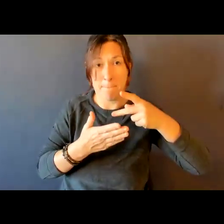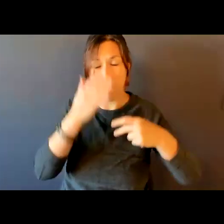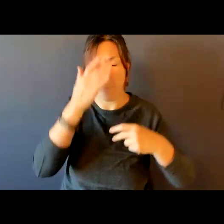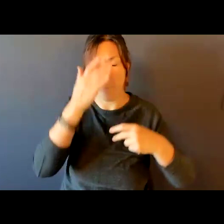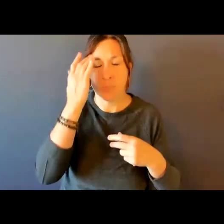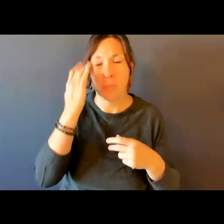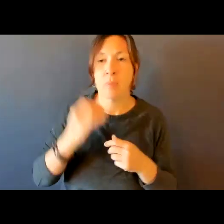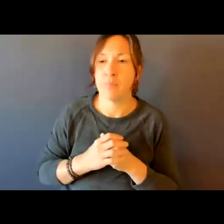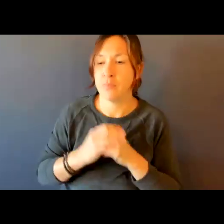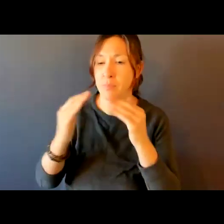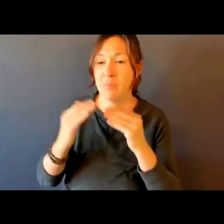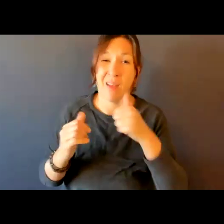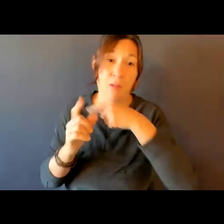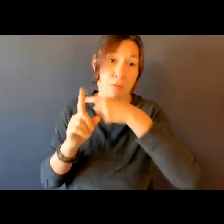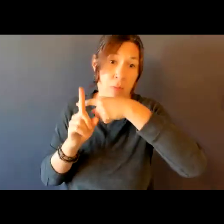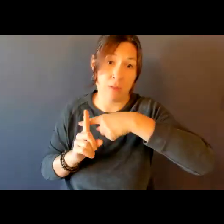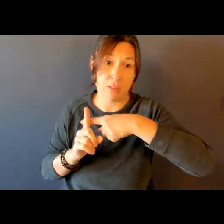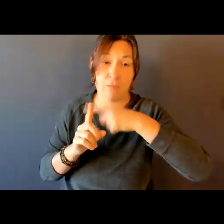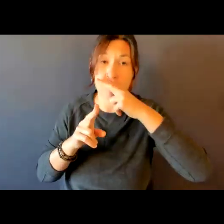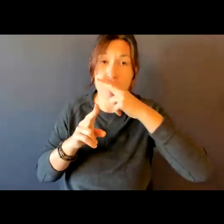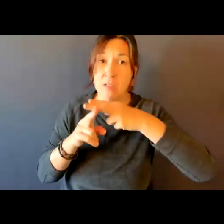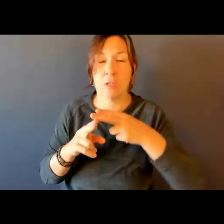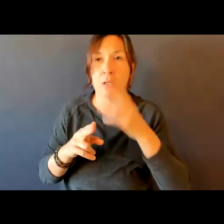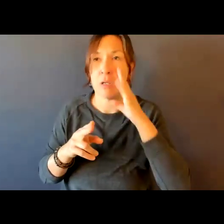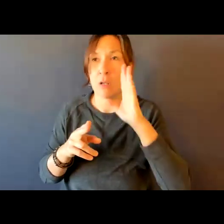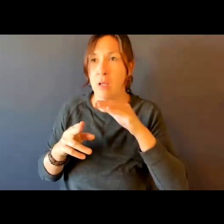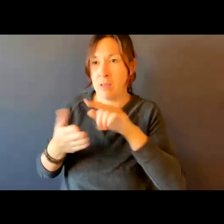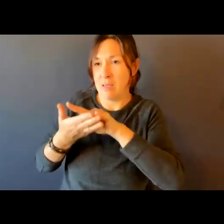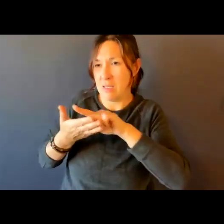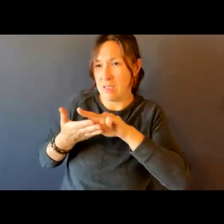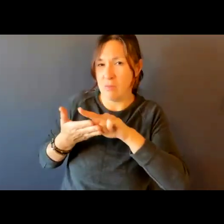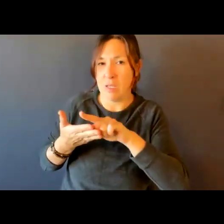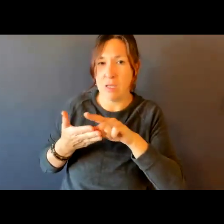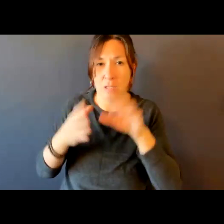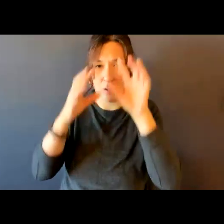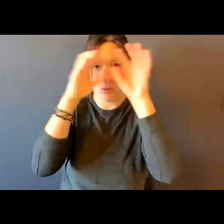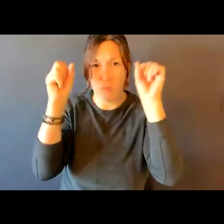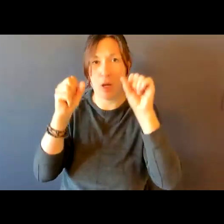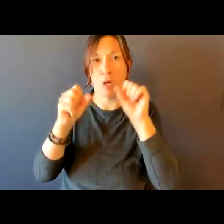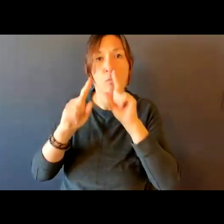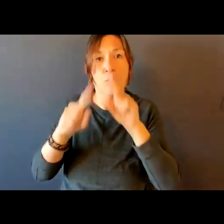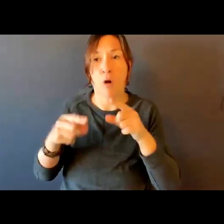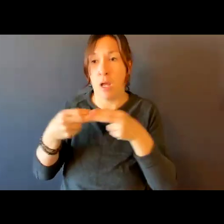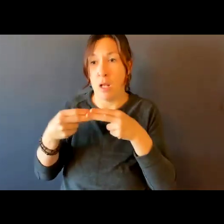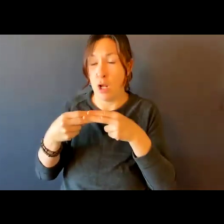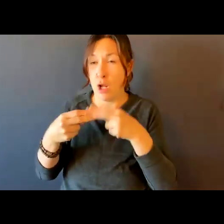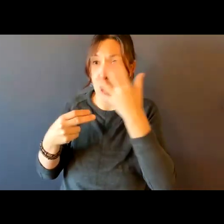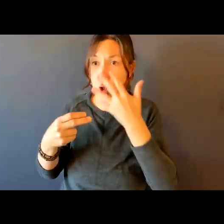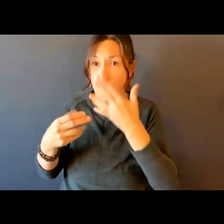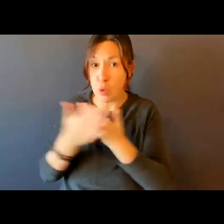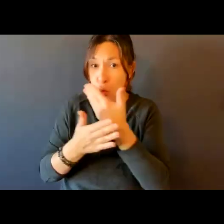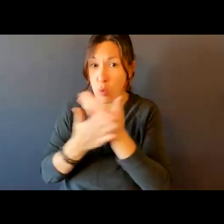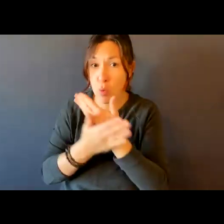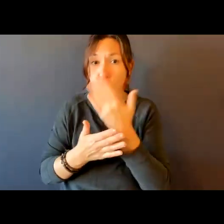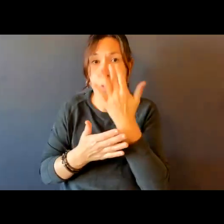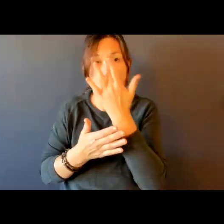We have some more bright spots. You might notice that this week's superintendent report slide deck has a new look, thanks to the